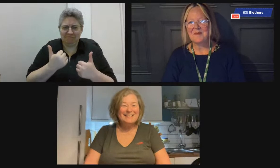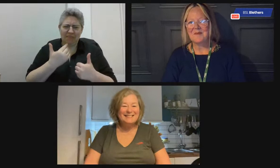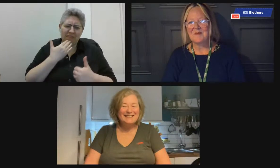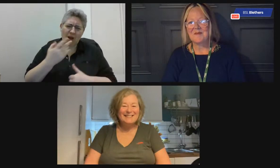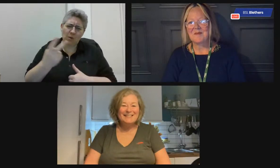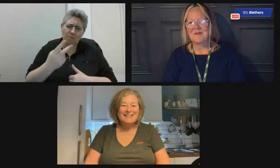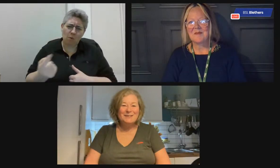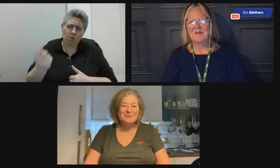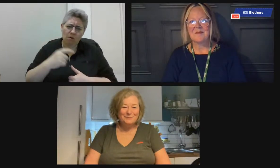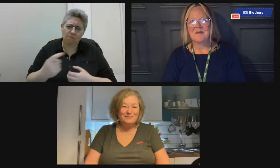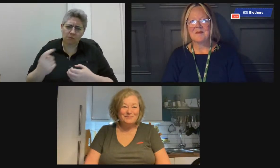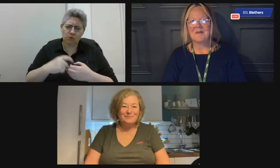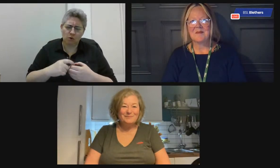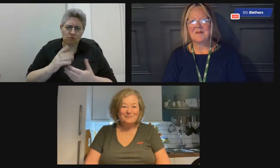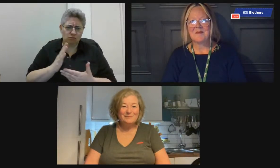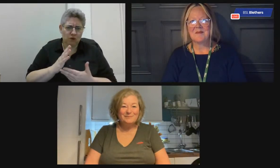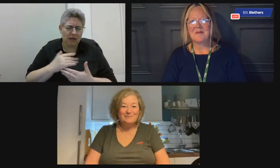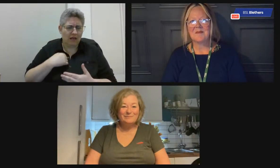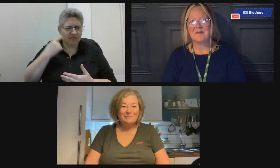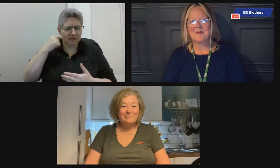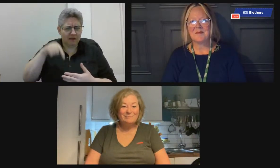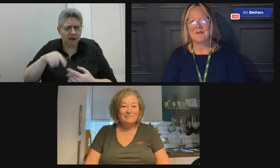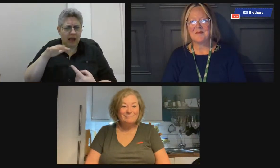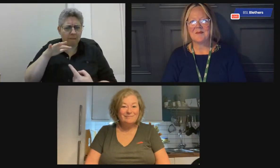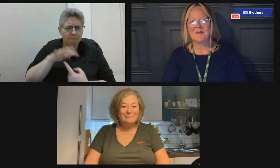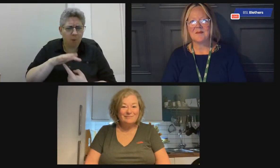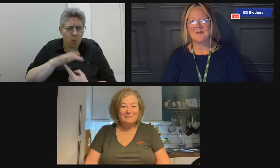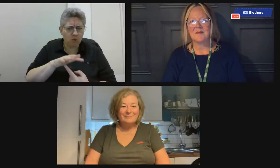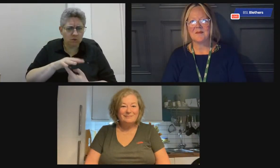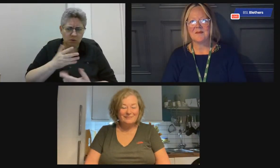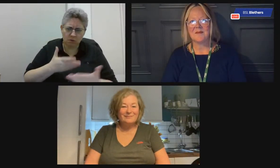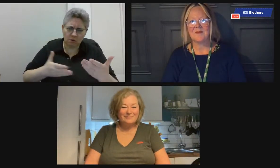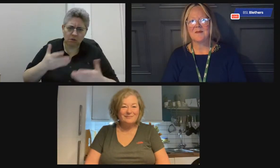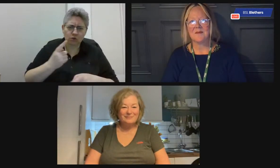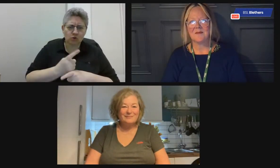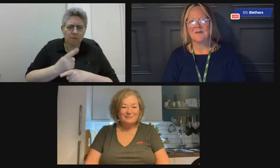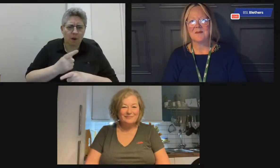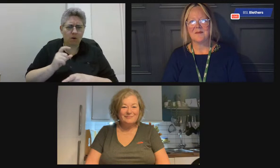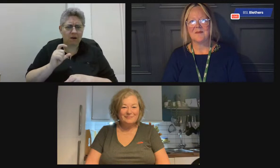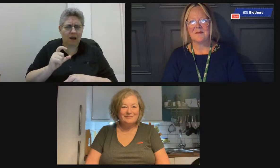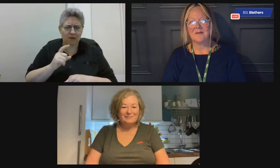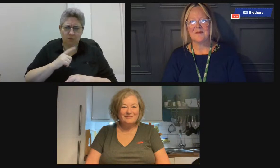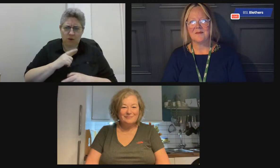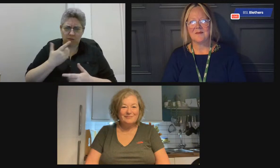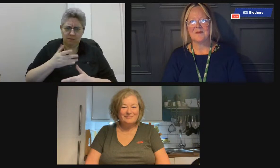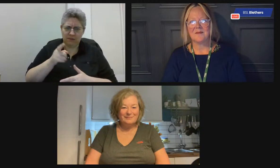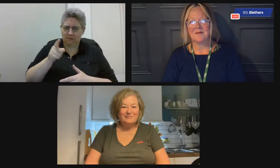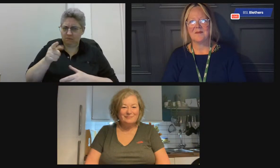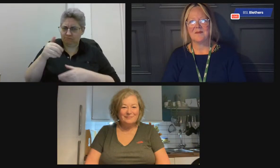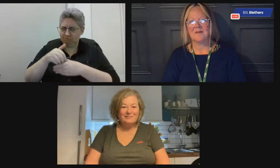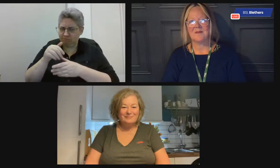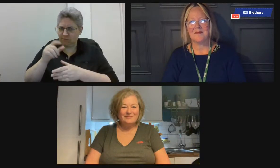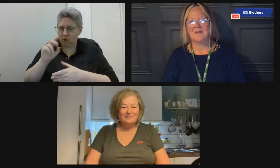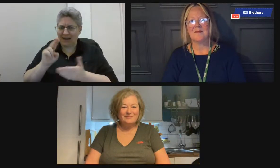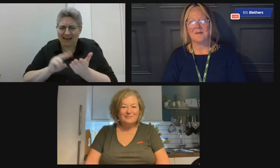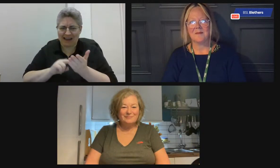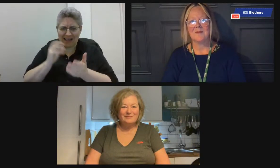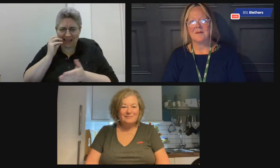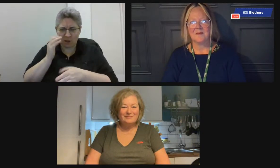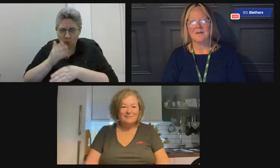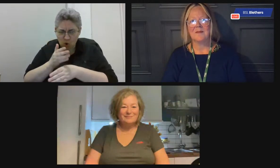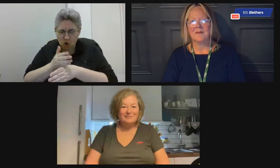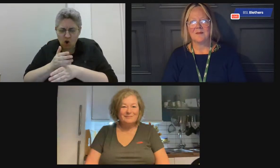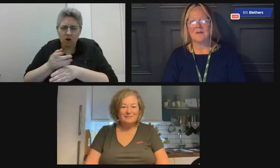and it's lovely to be here. Well, thank you both for coming. I think this is such an important topic. It's really important to have